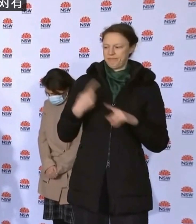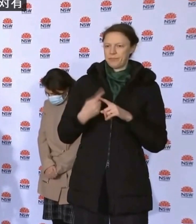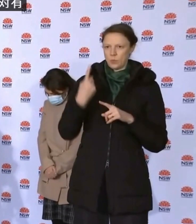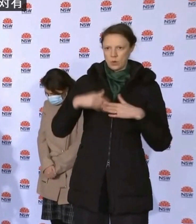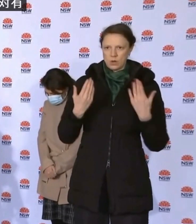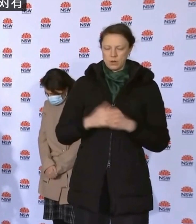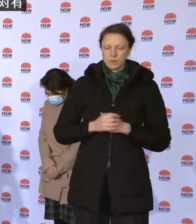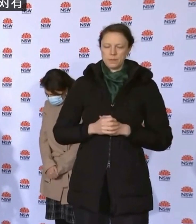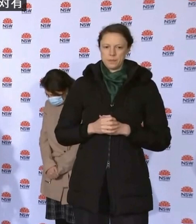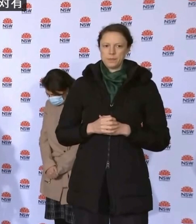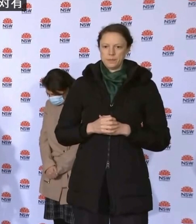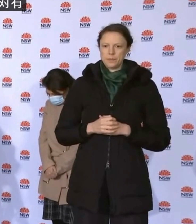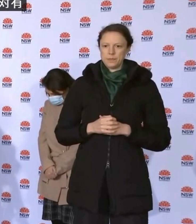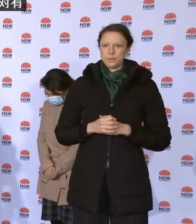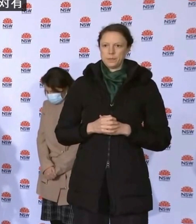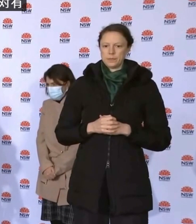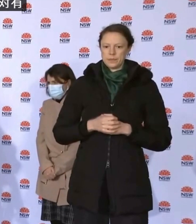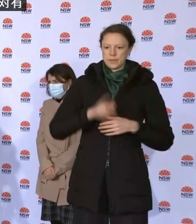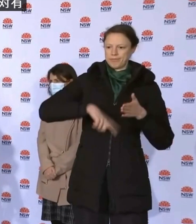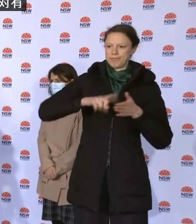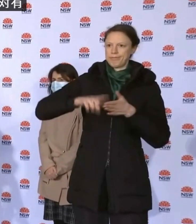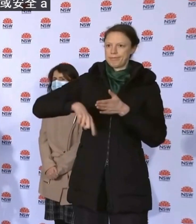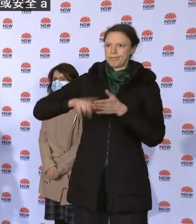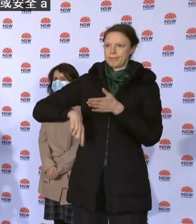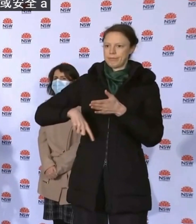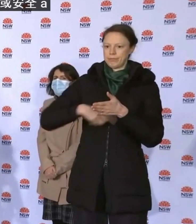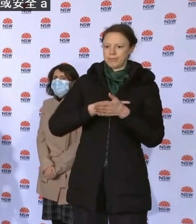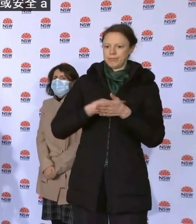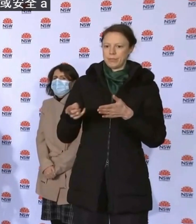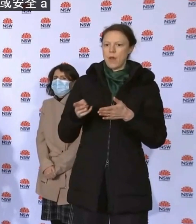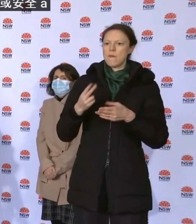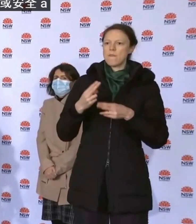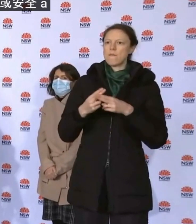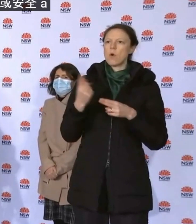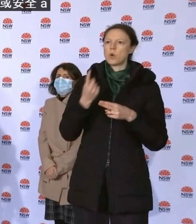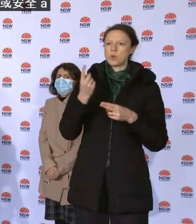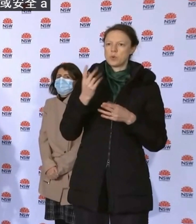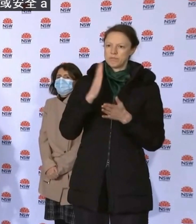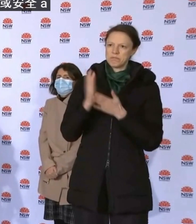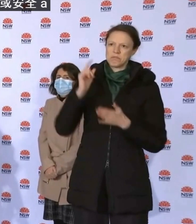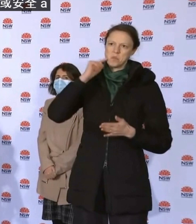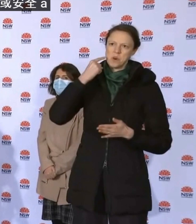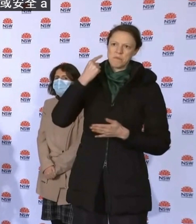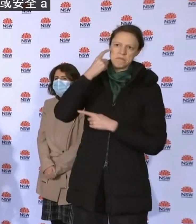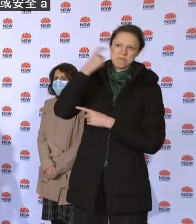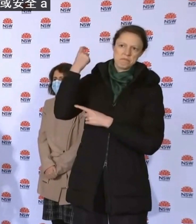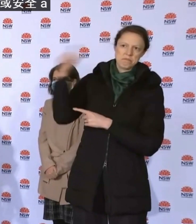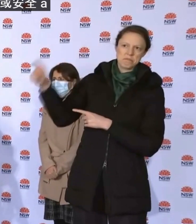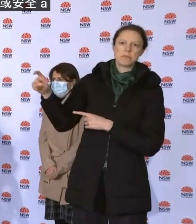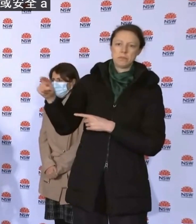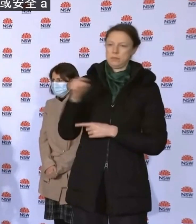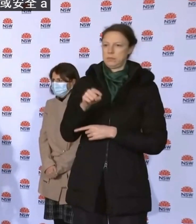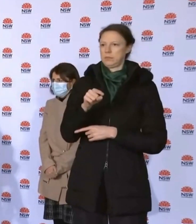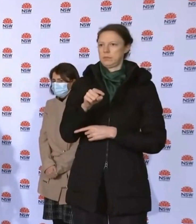assured that these notices are issued to people who have absolutely no regard for the health orders or safety in the